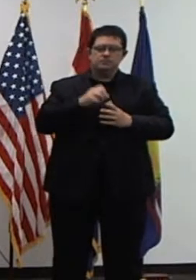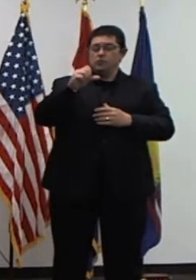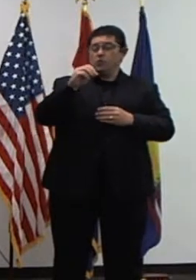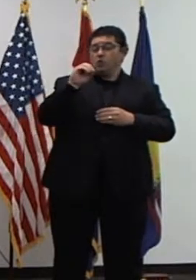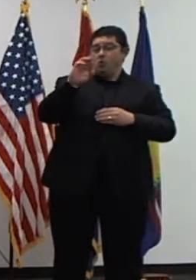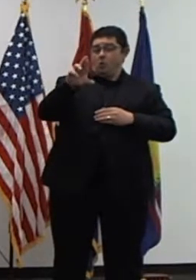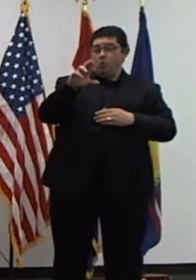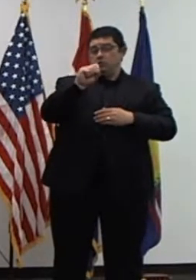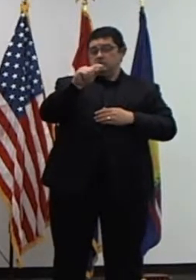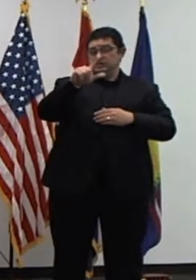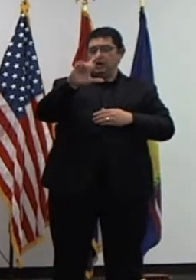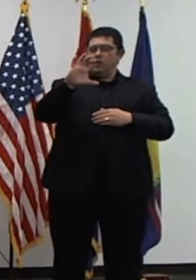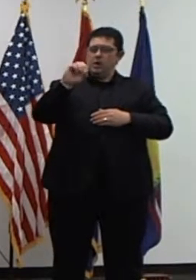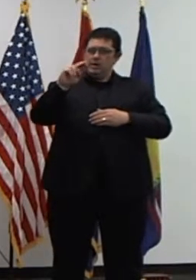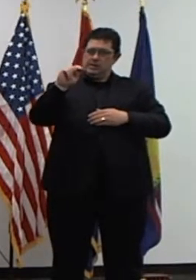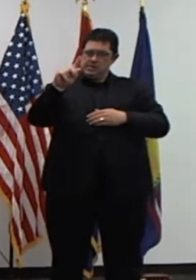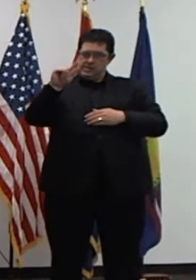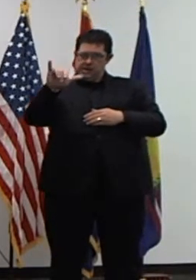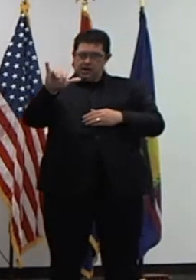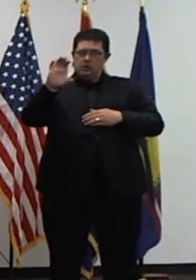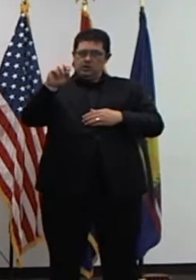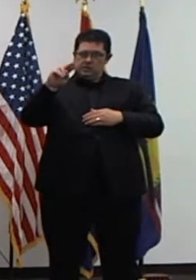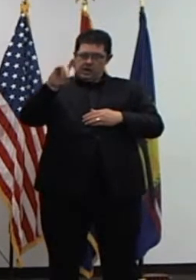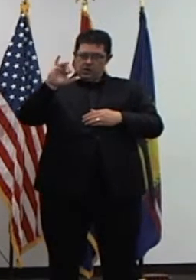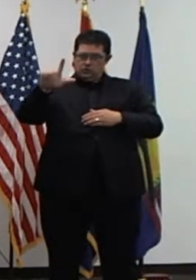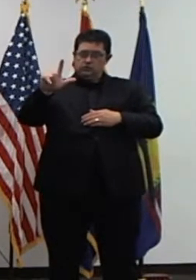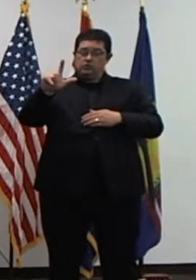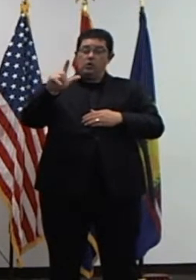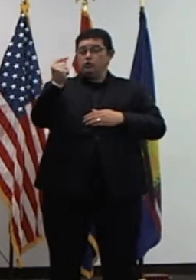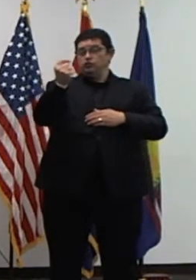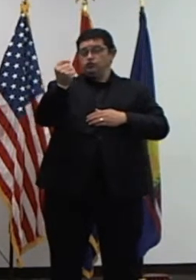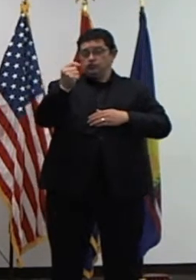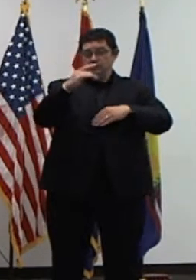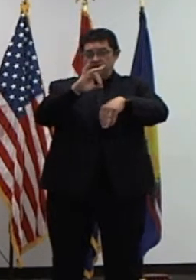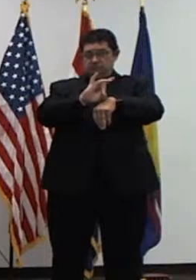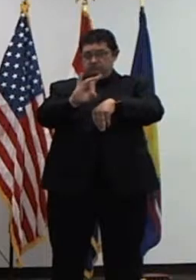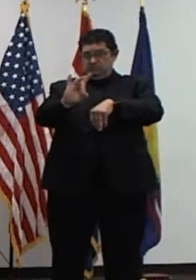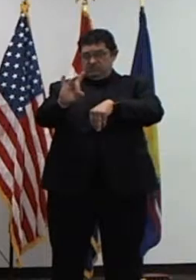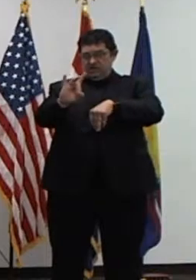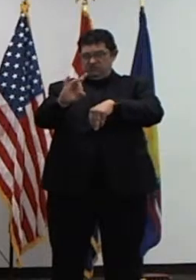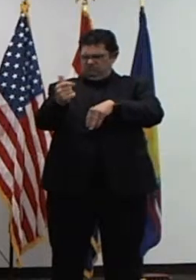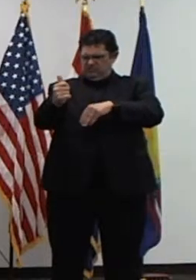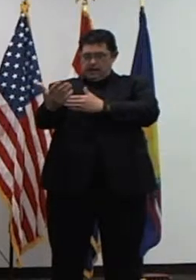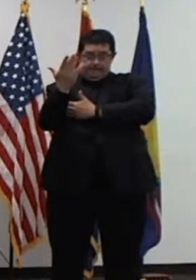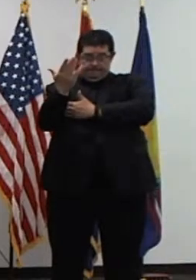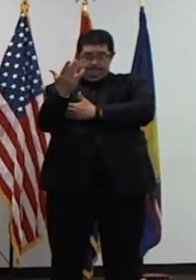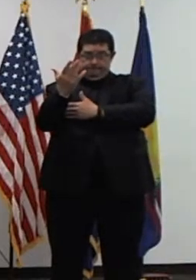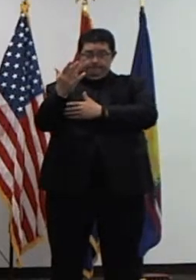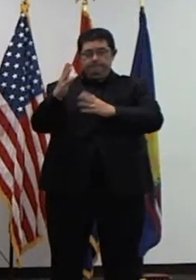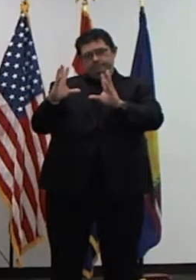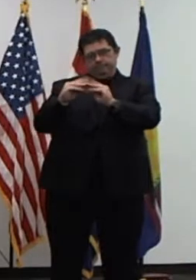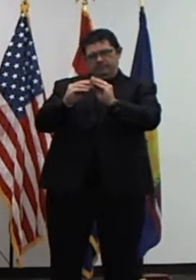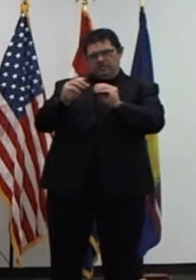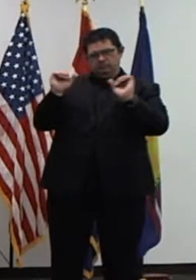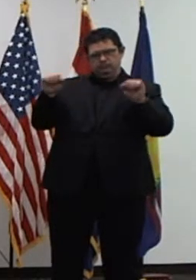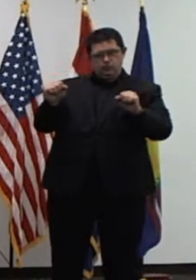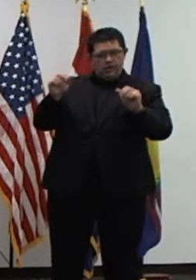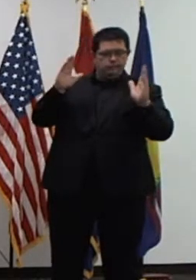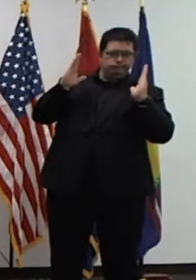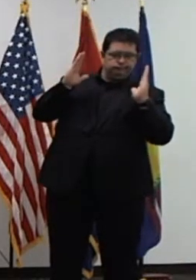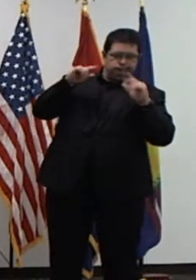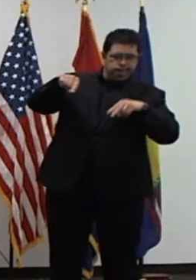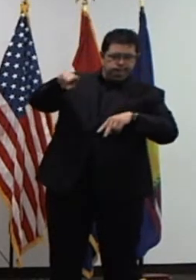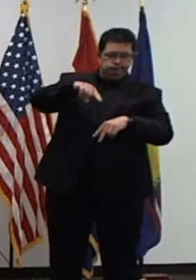Council Oversight Committee on Tuesdays at 10 a.m. Earlier this week, I was pleased to announce the County